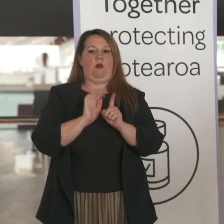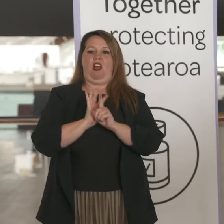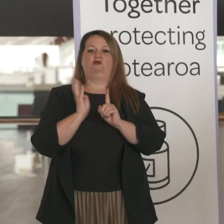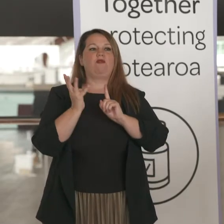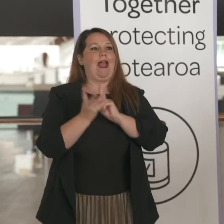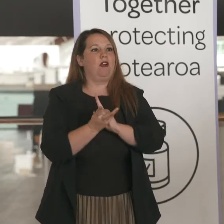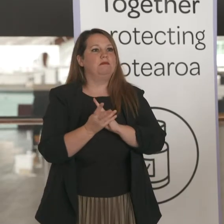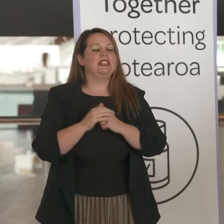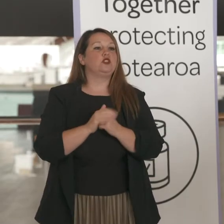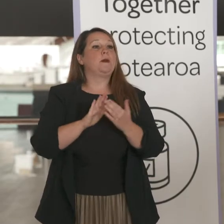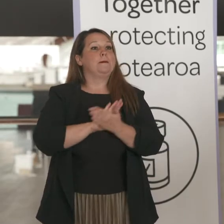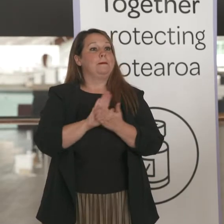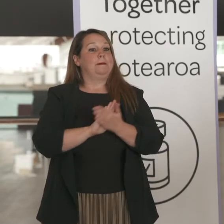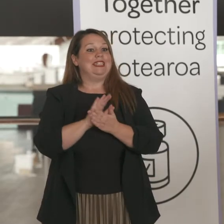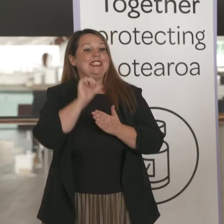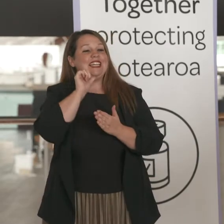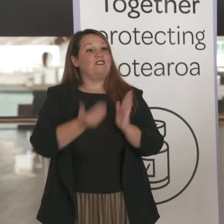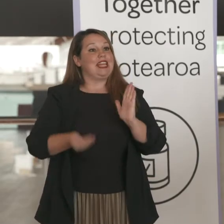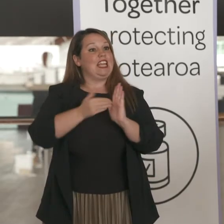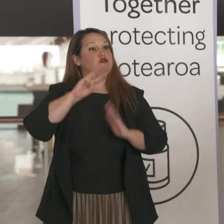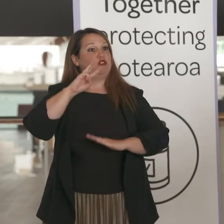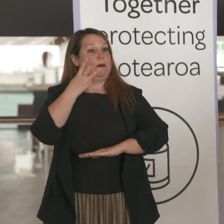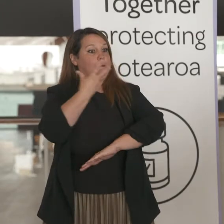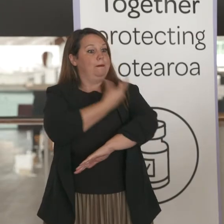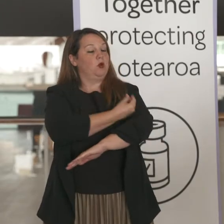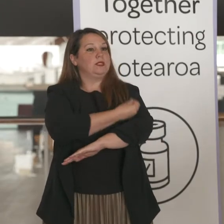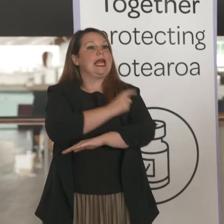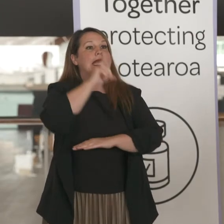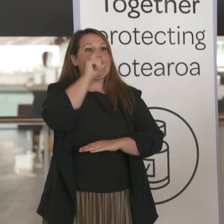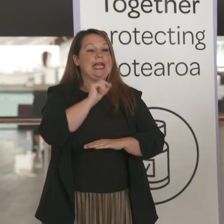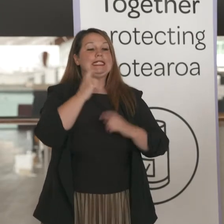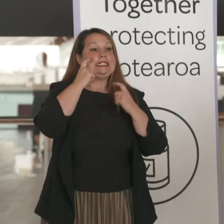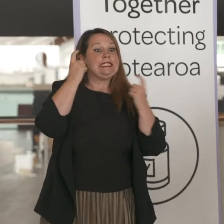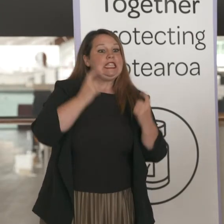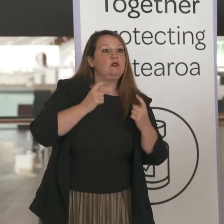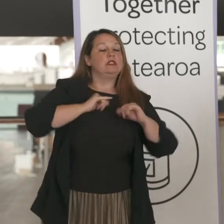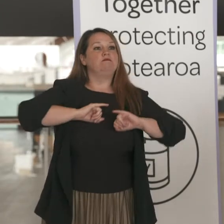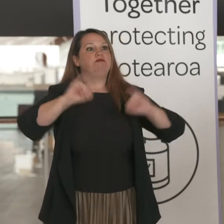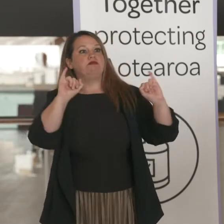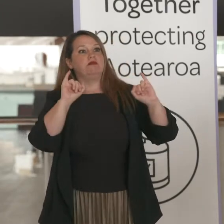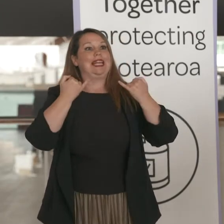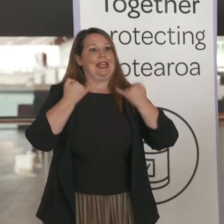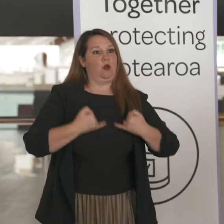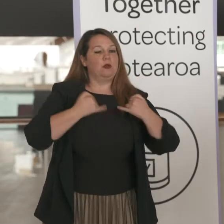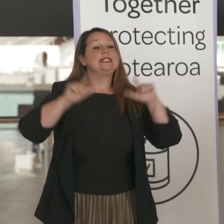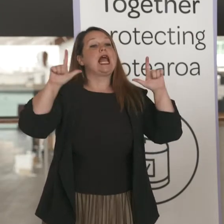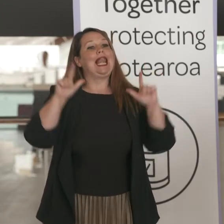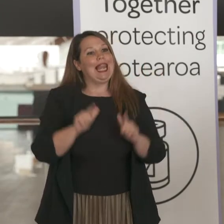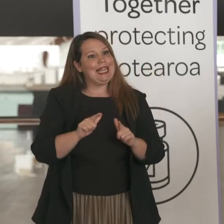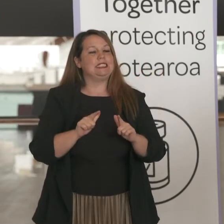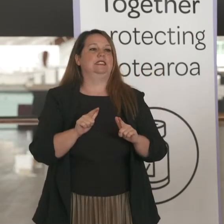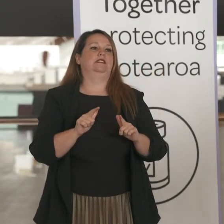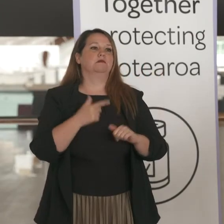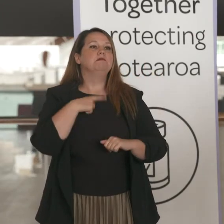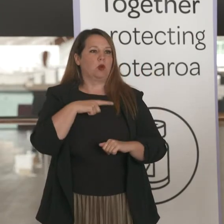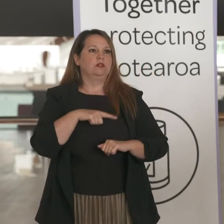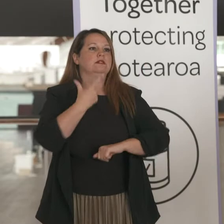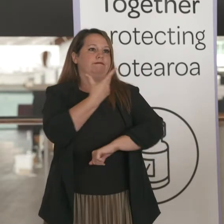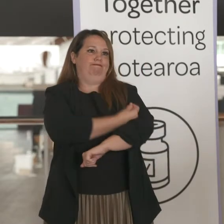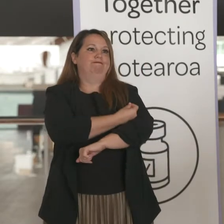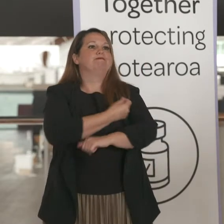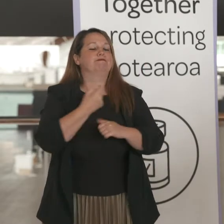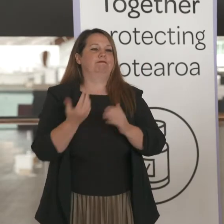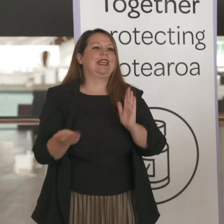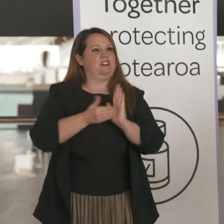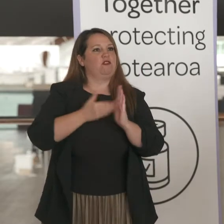the very serious illness that we've seen in the outbreak. So another thing I wanted to touch on was